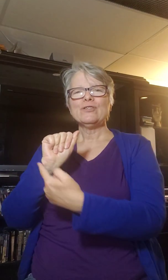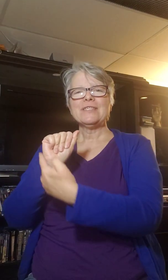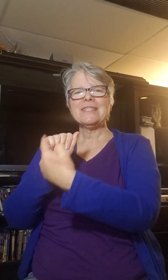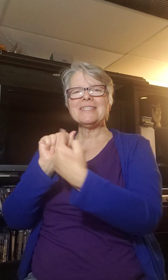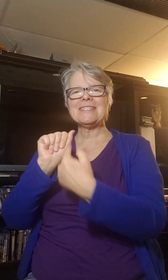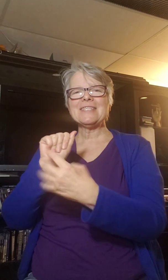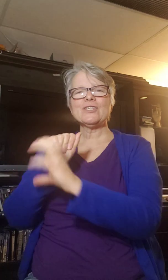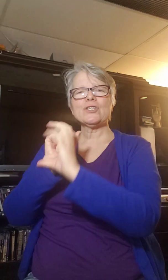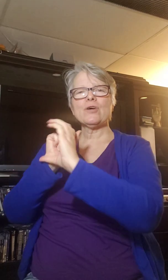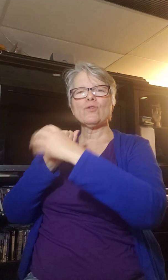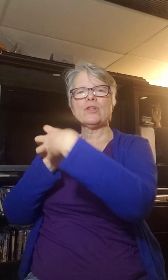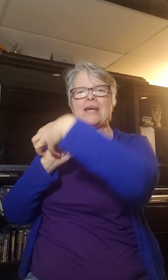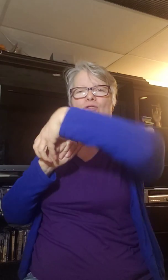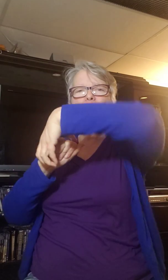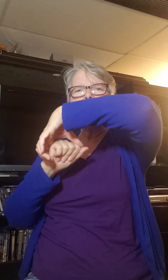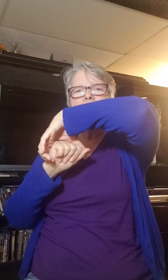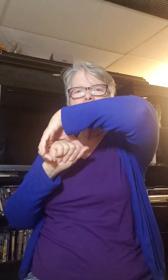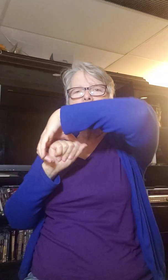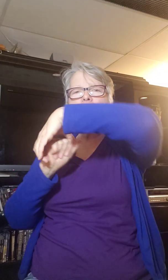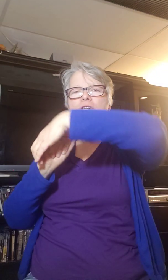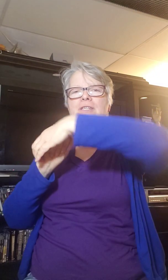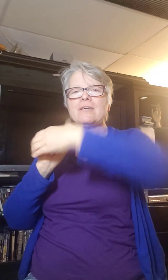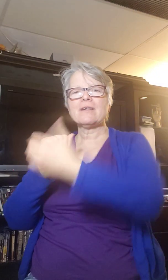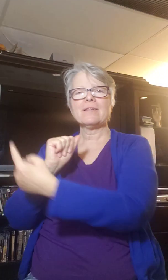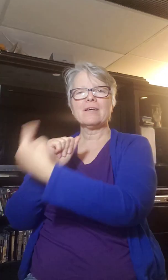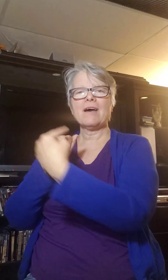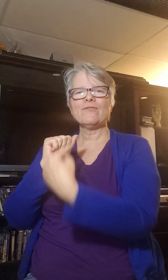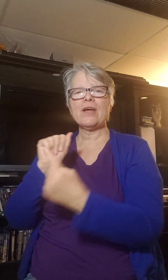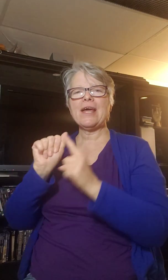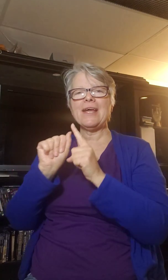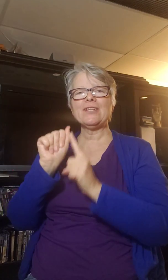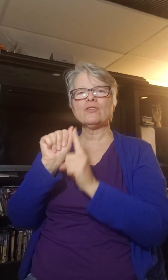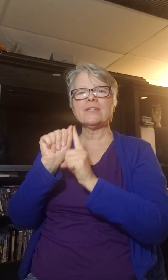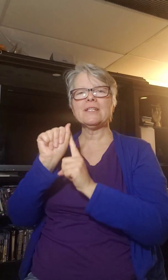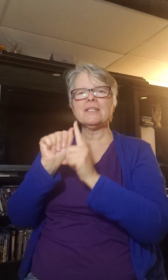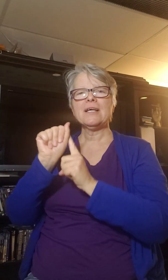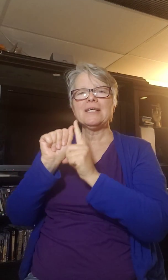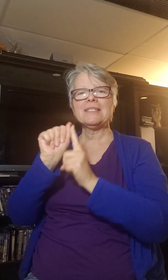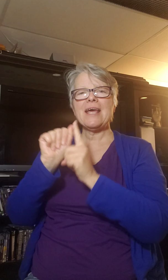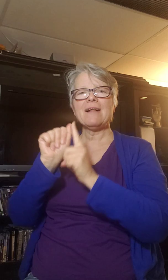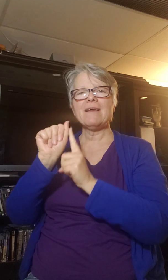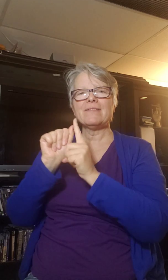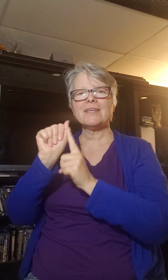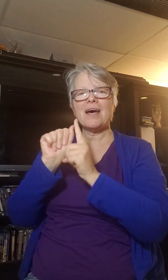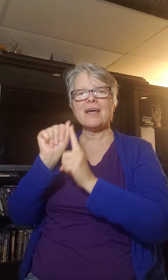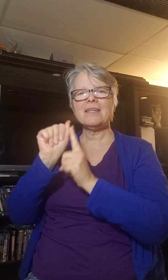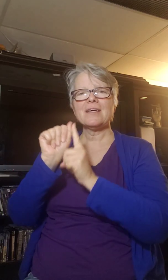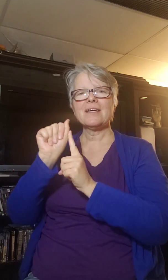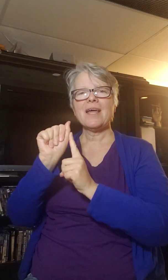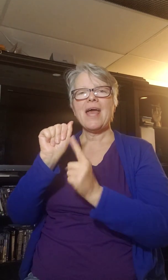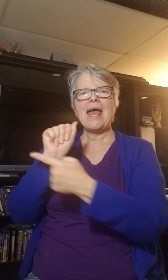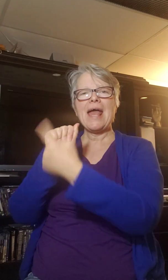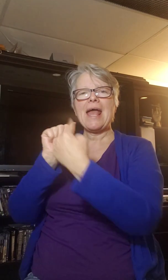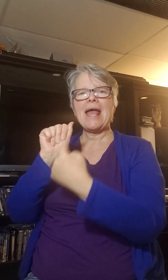See this like the round part of your A and your little tail on the side.